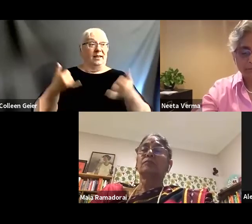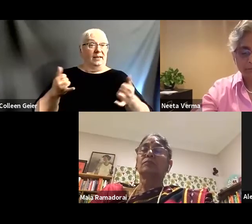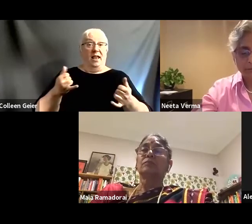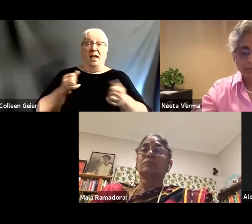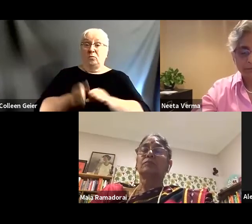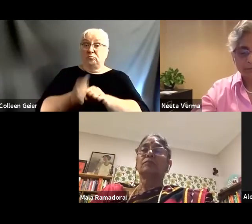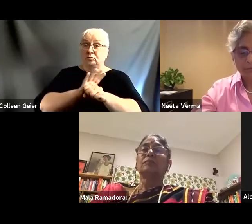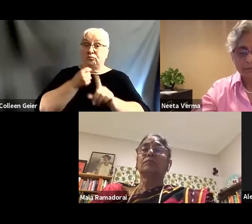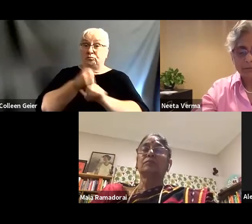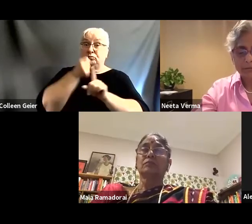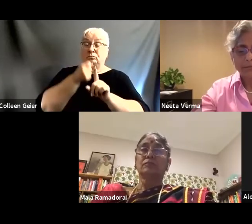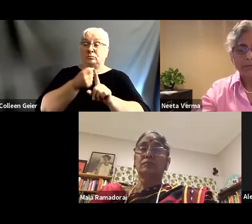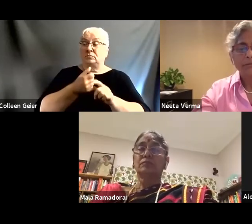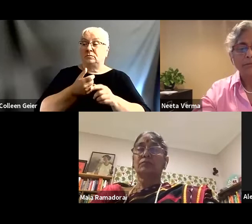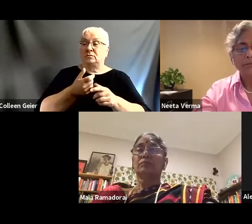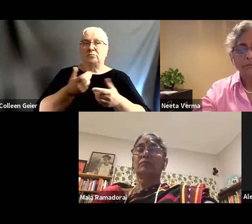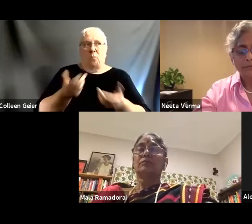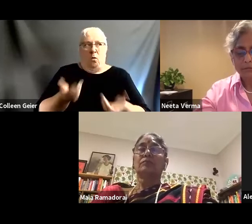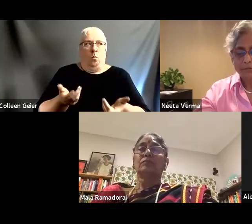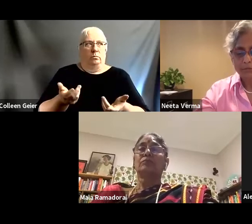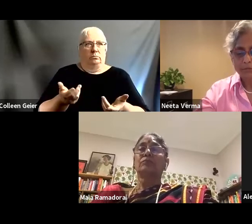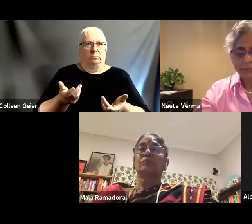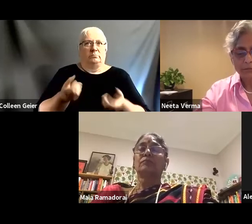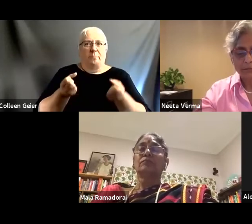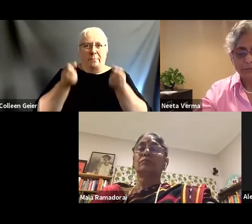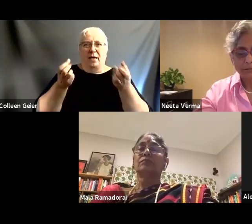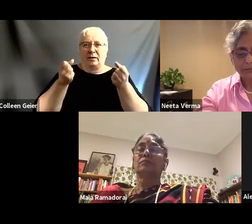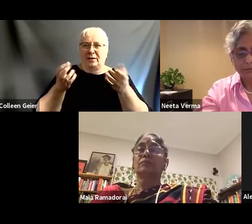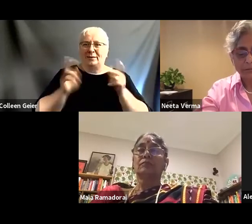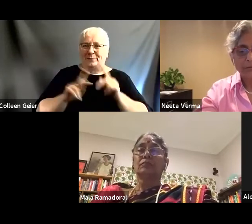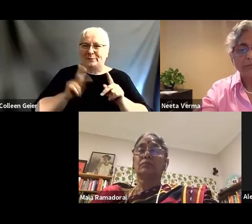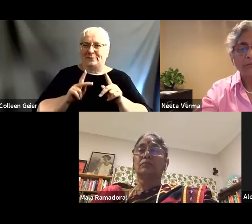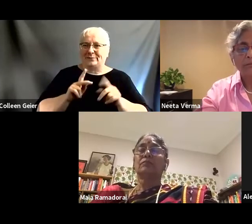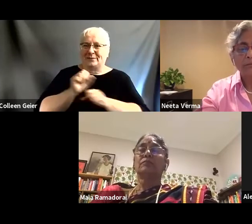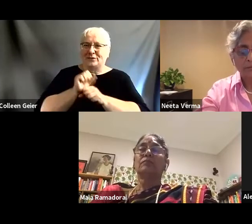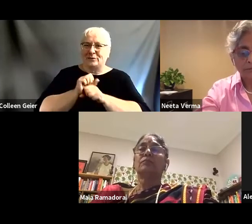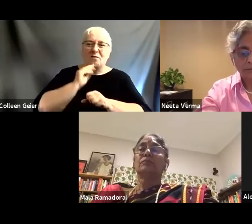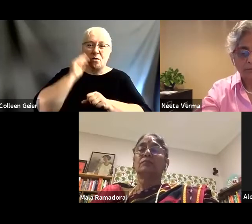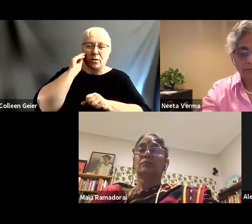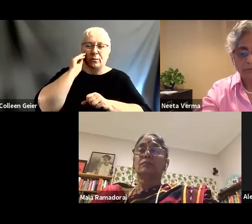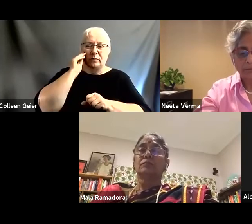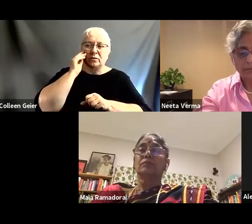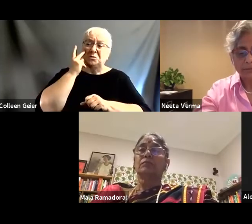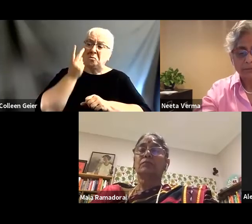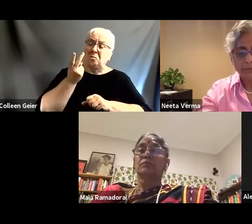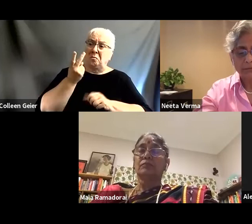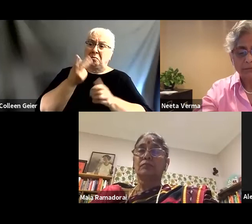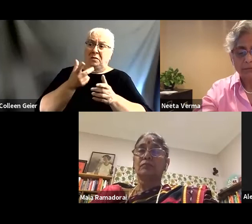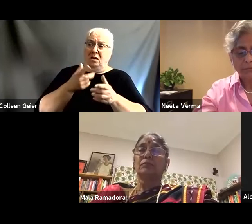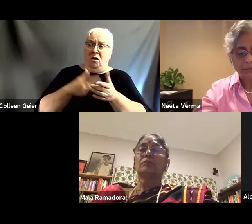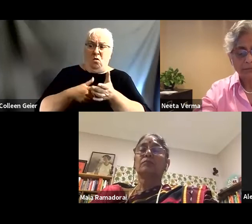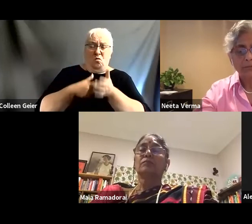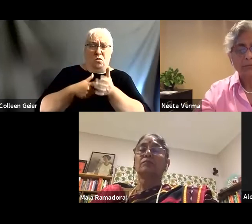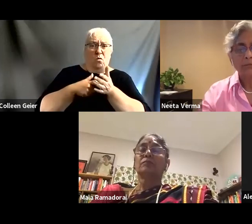pandemic, it's something that has impacted all of us. Once we saw that it was required to work